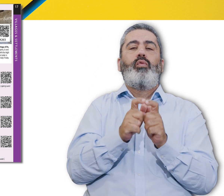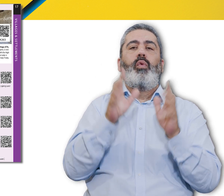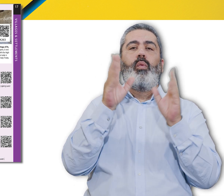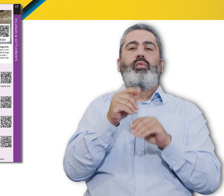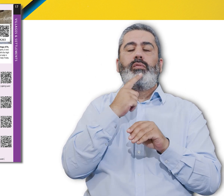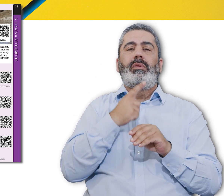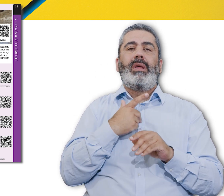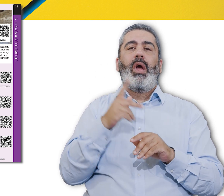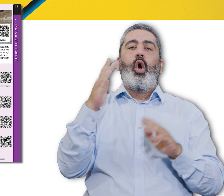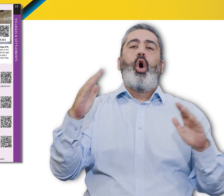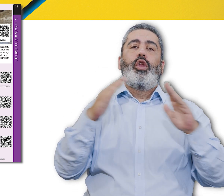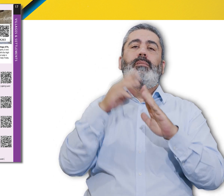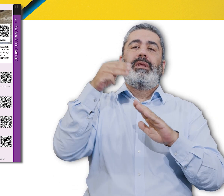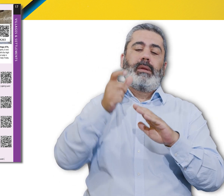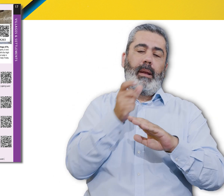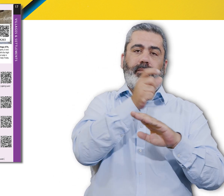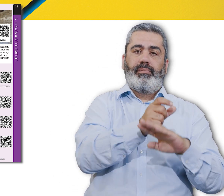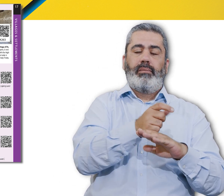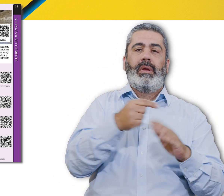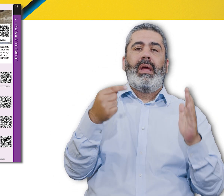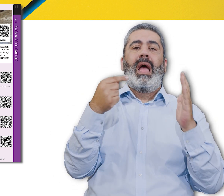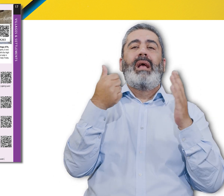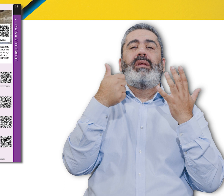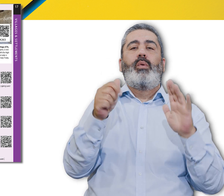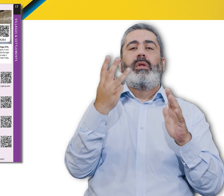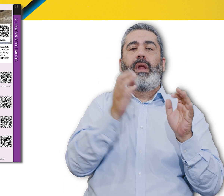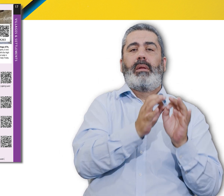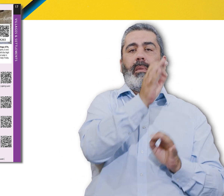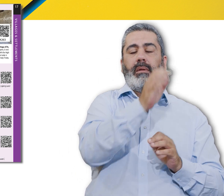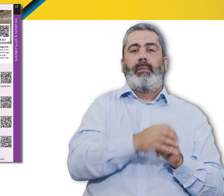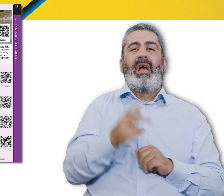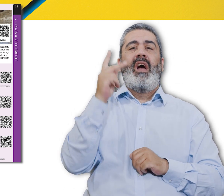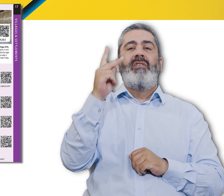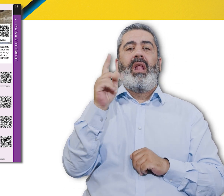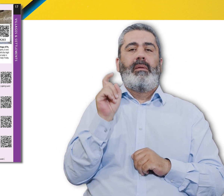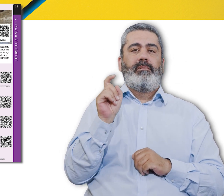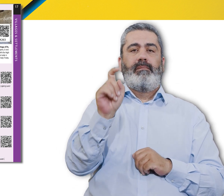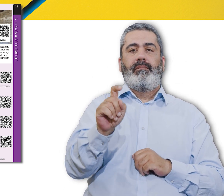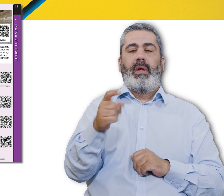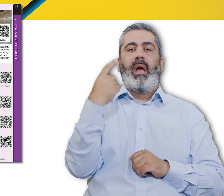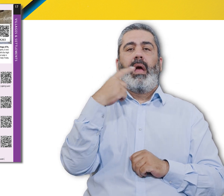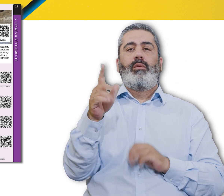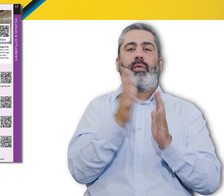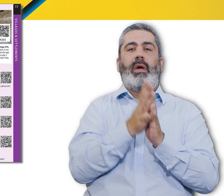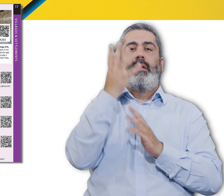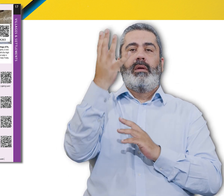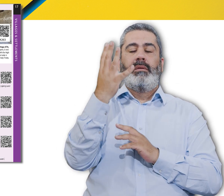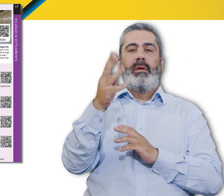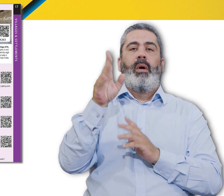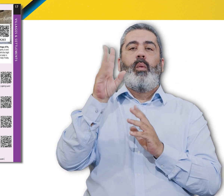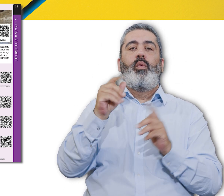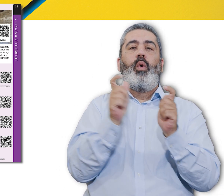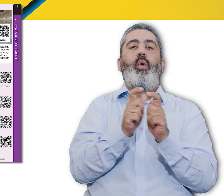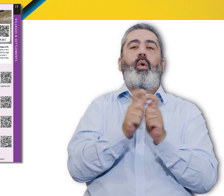of Mt. Mitsaitli, alt. 630 m. Kurvalari, number 114.